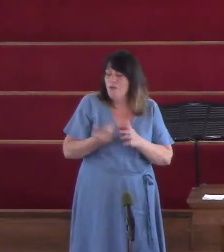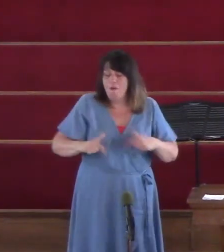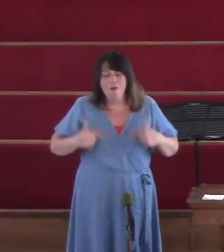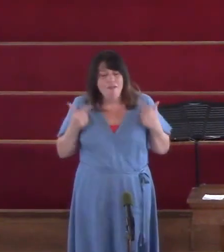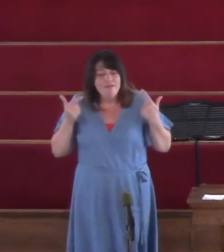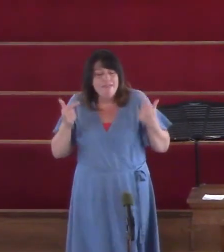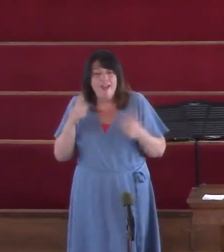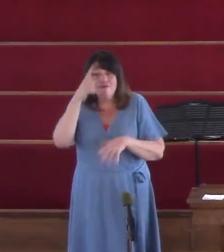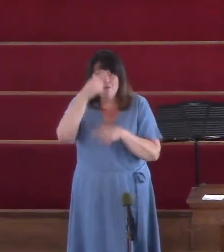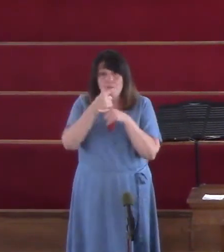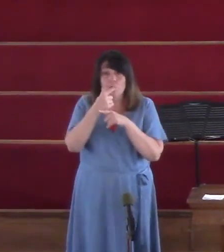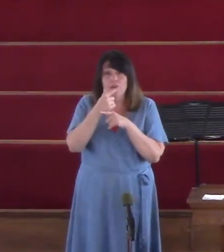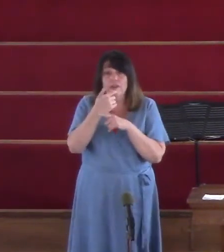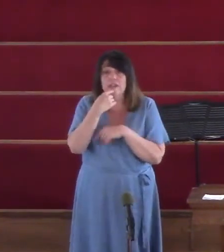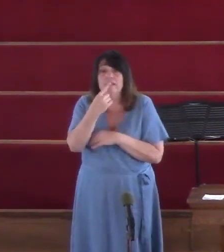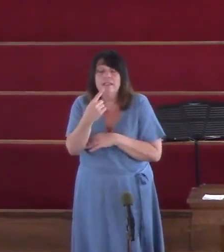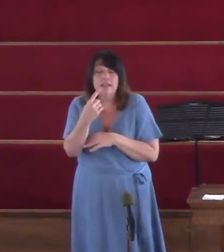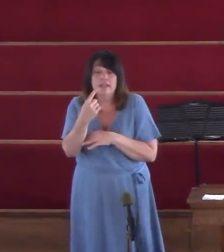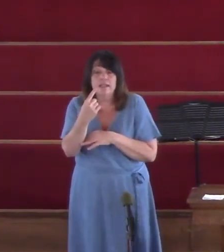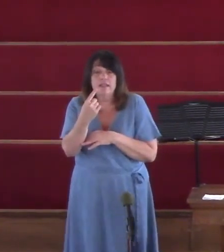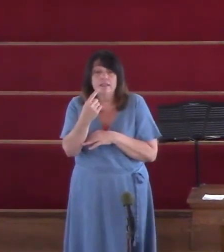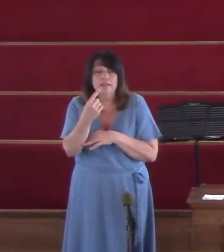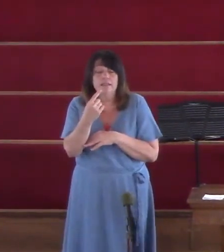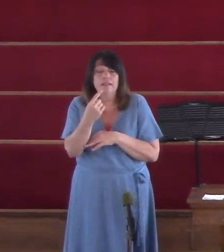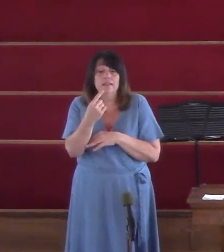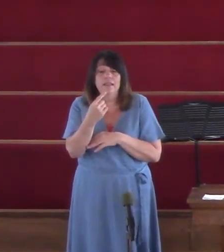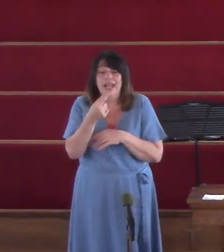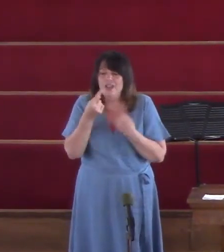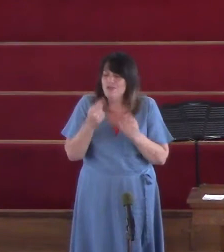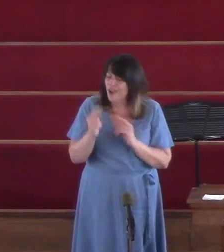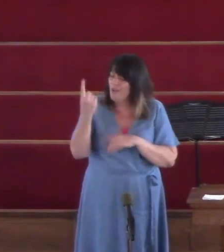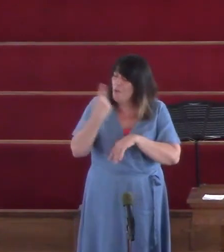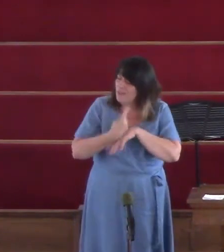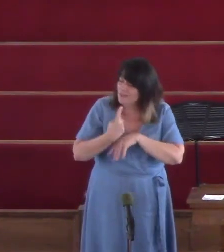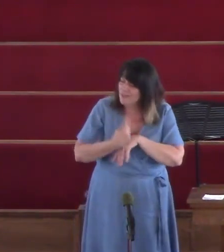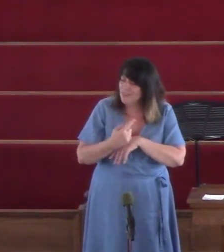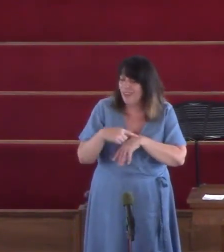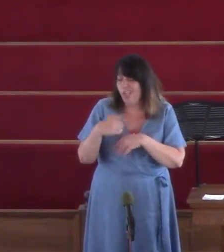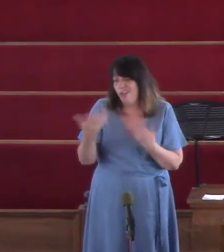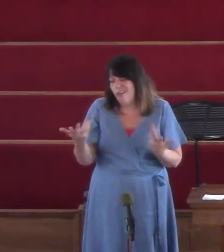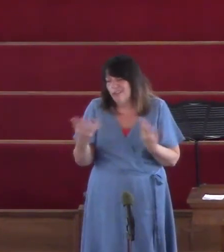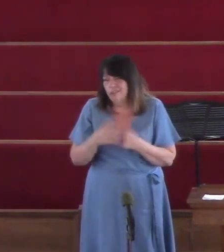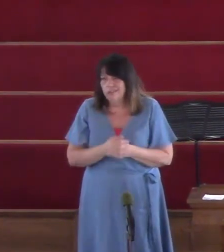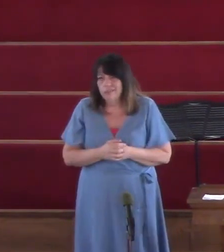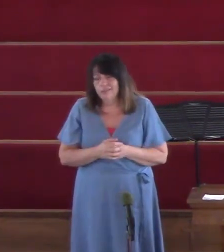what. You say, well, I tried it one time and I couldn't.